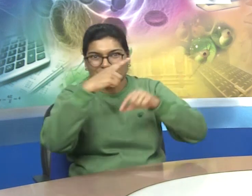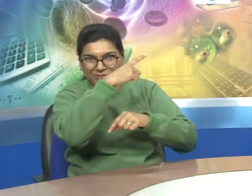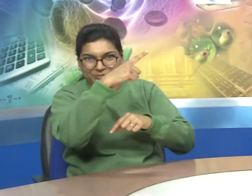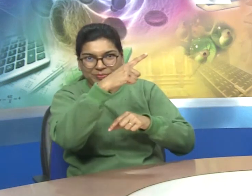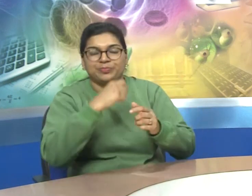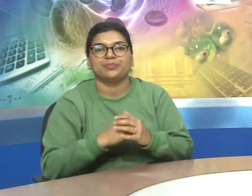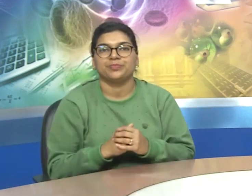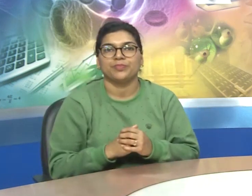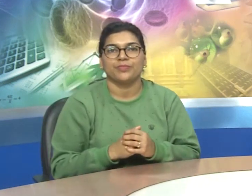colon classification.